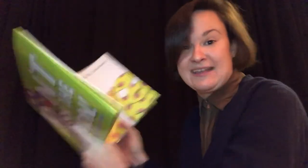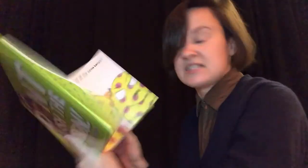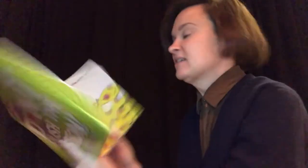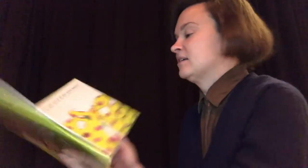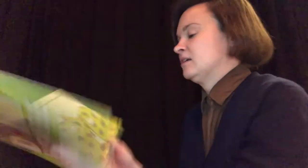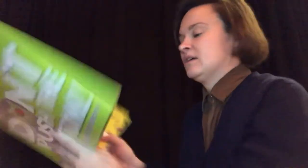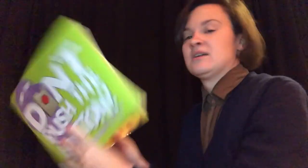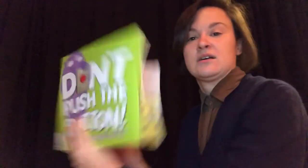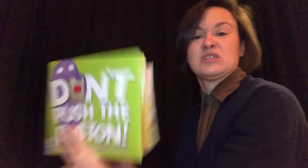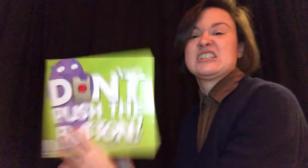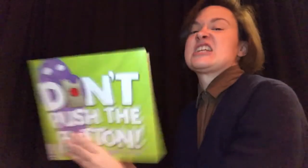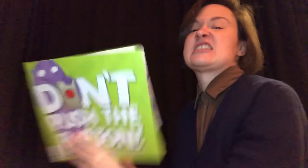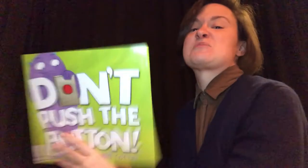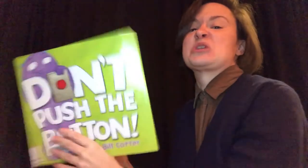can't, I'm gonna shake this book.